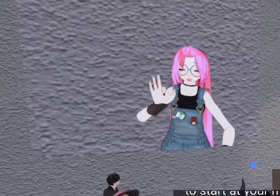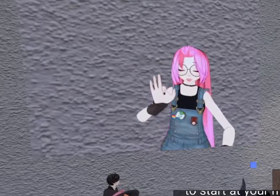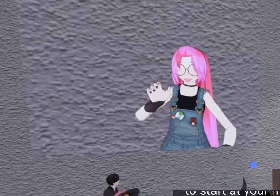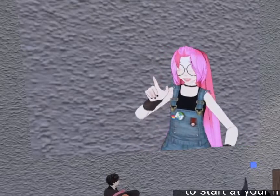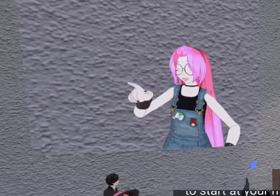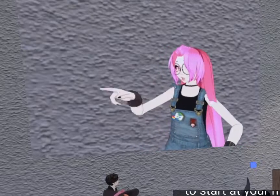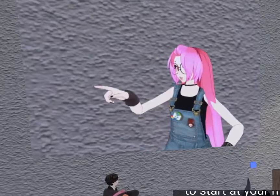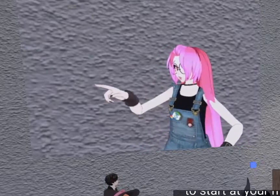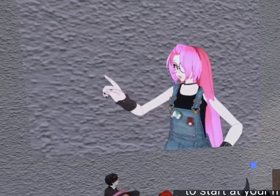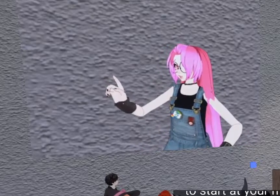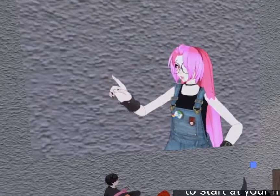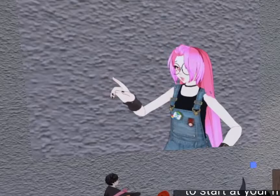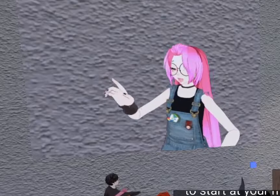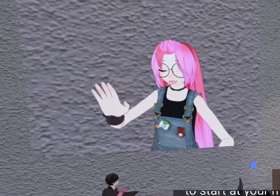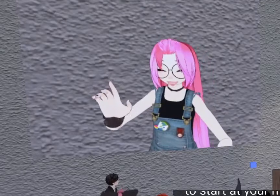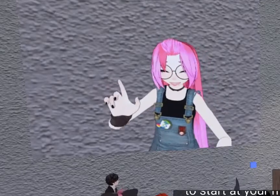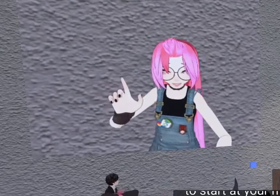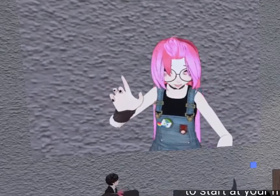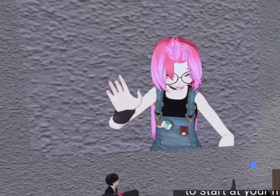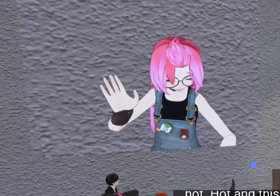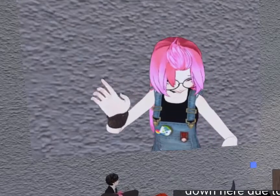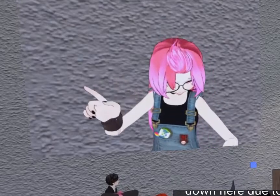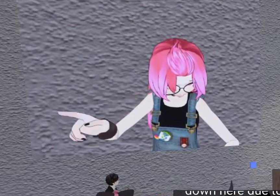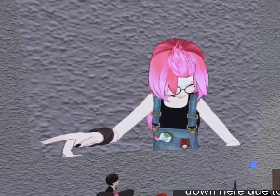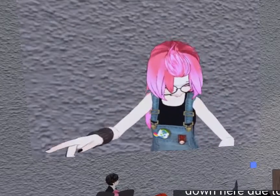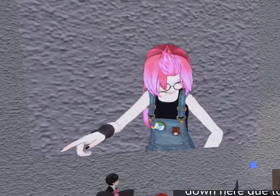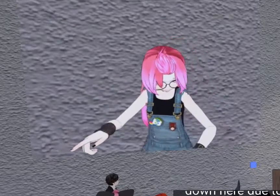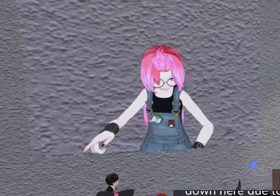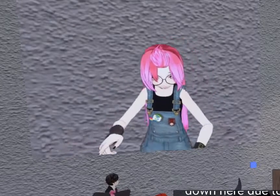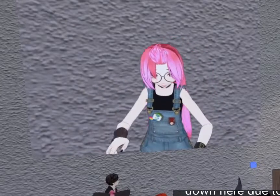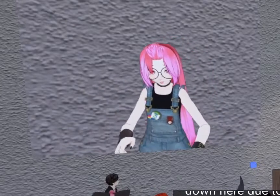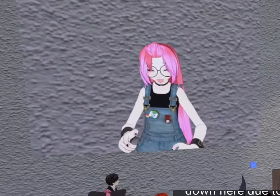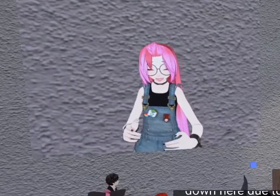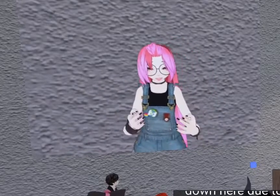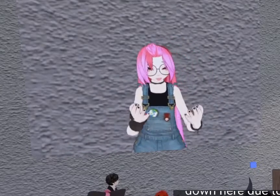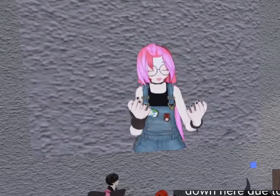What did you just say? Oh, humid.